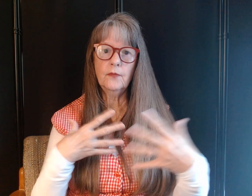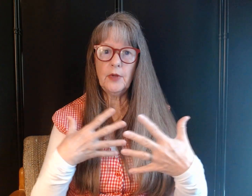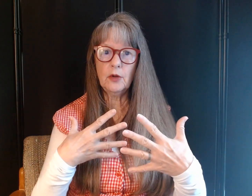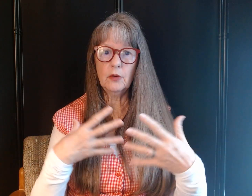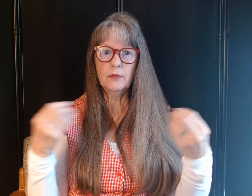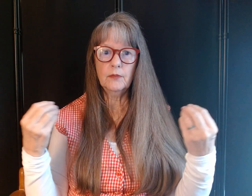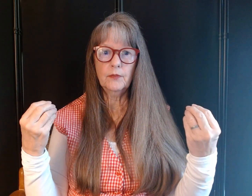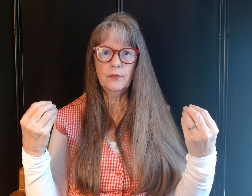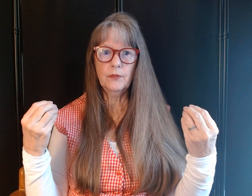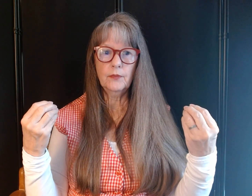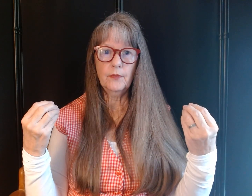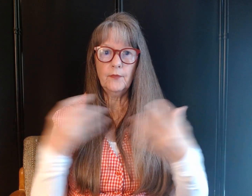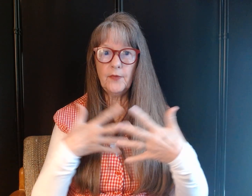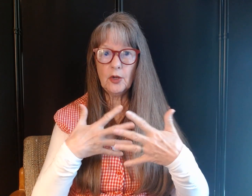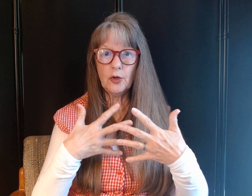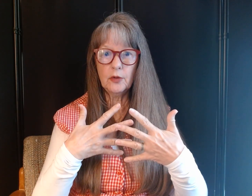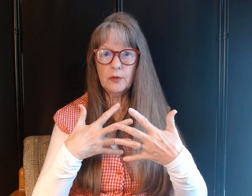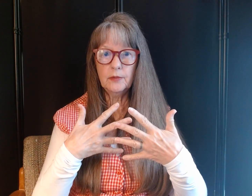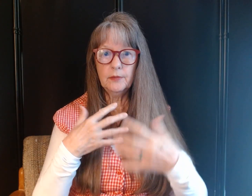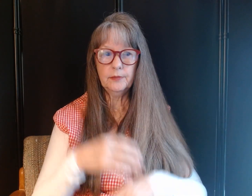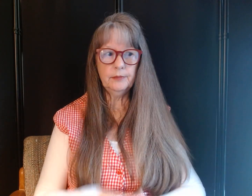Fear, fear.